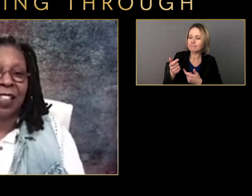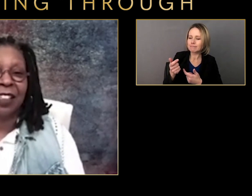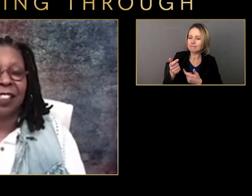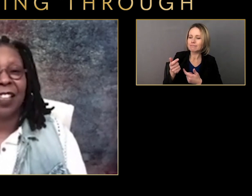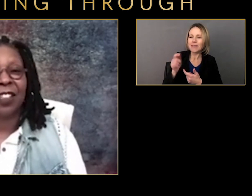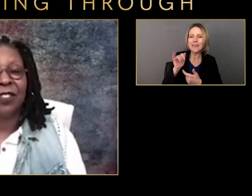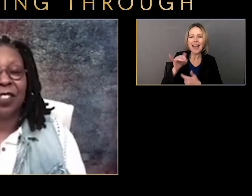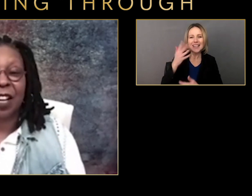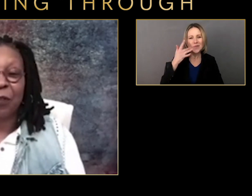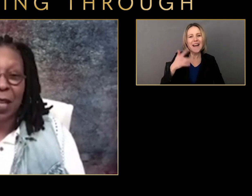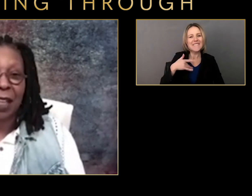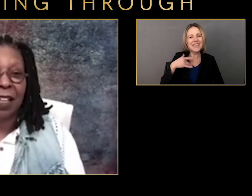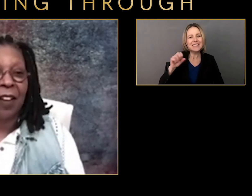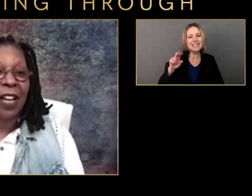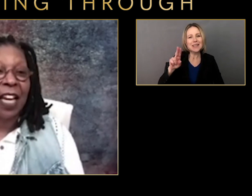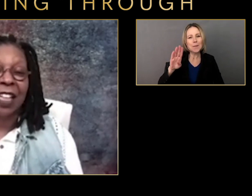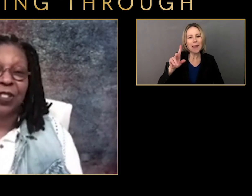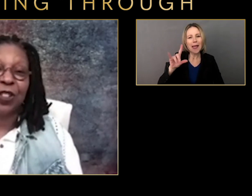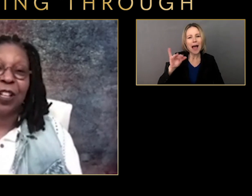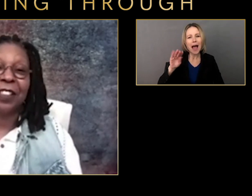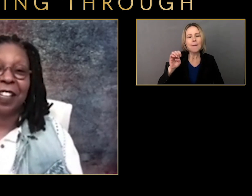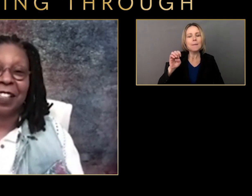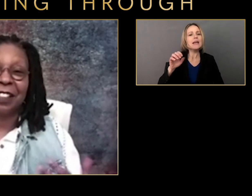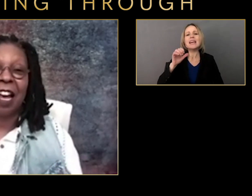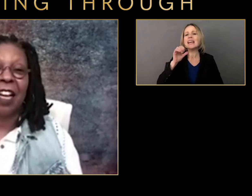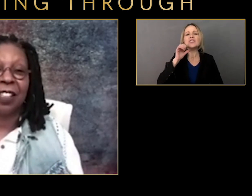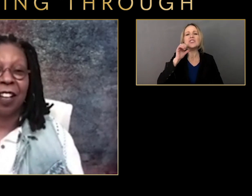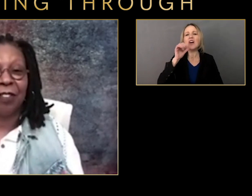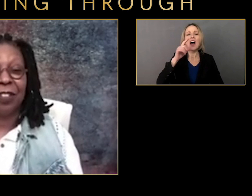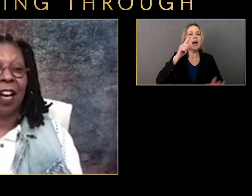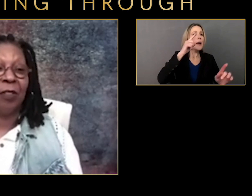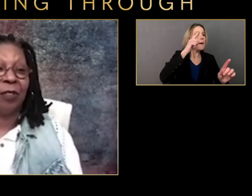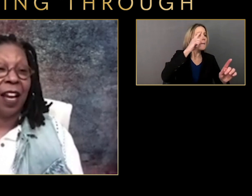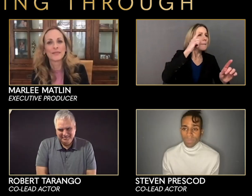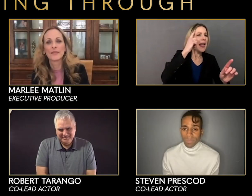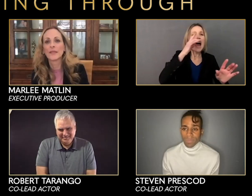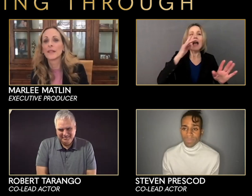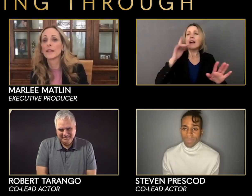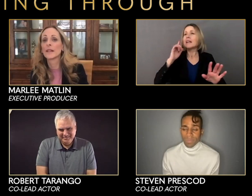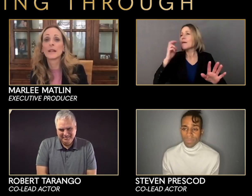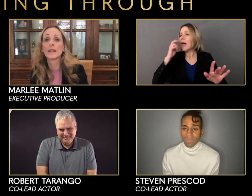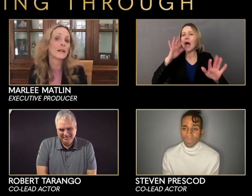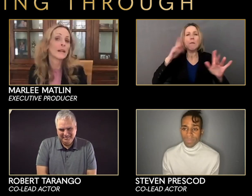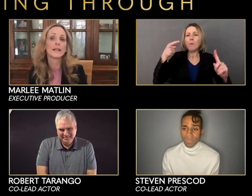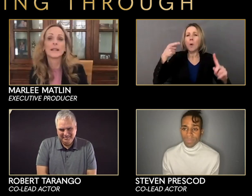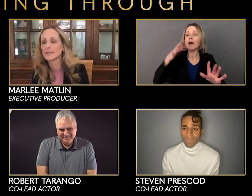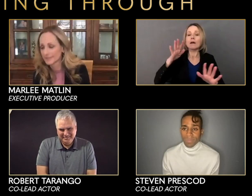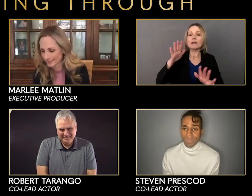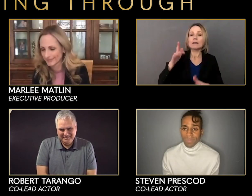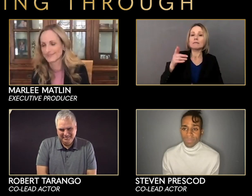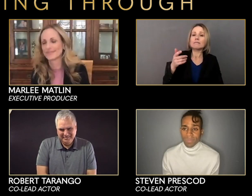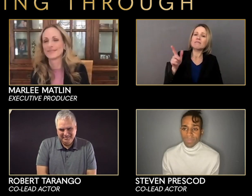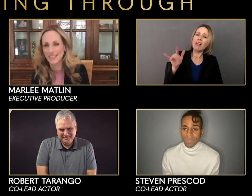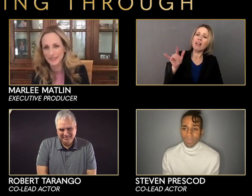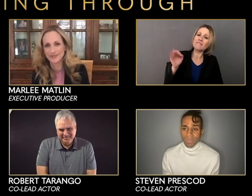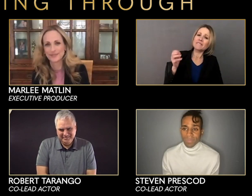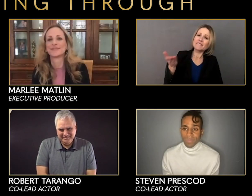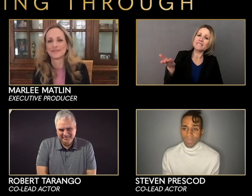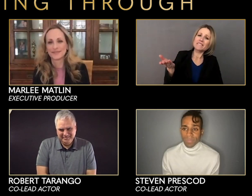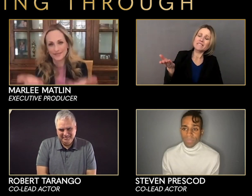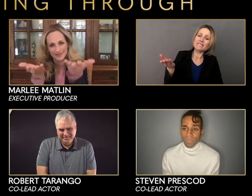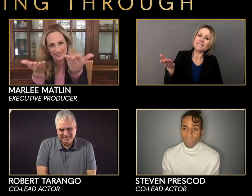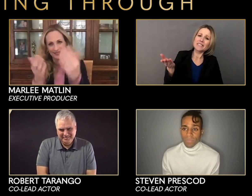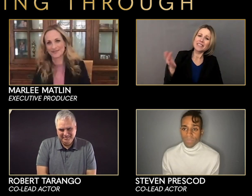life, it's not a slice of deafblind life, it's just a slice of life. And there are no better films in the